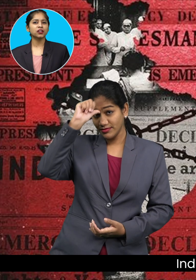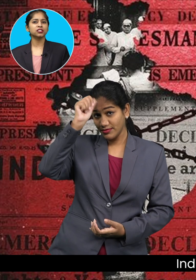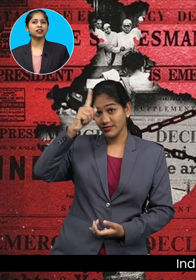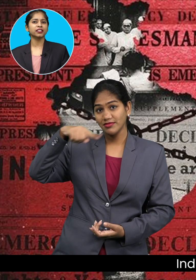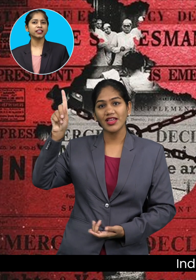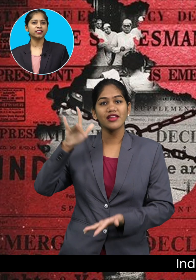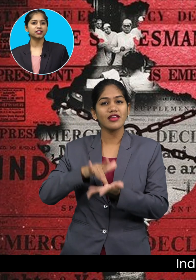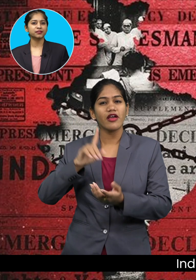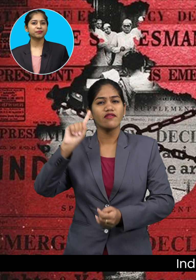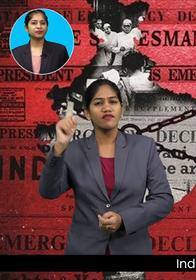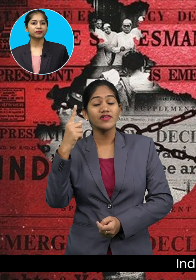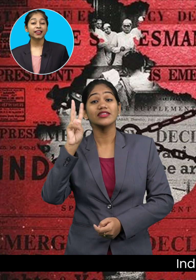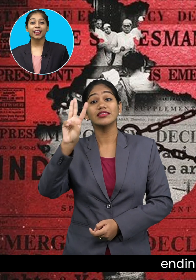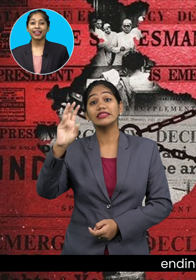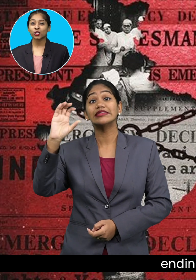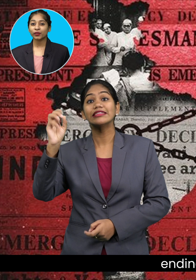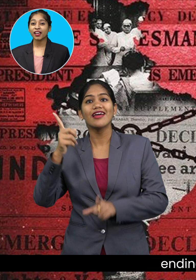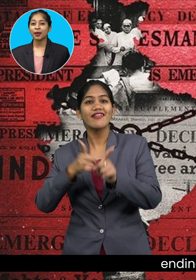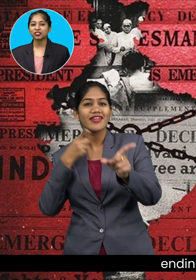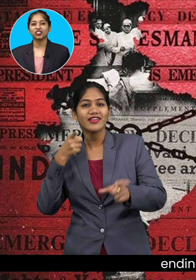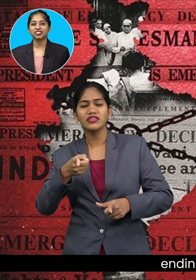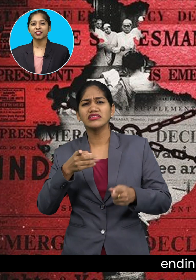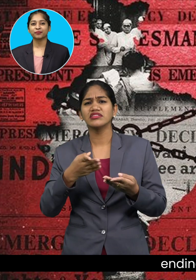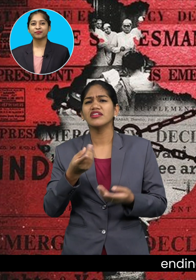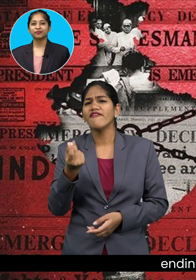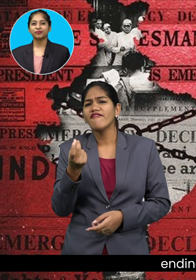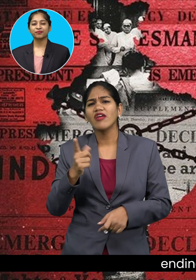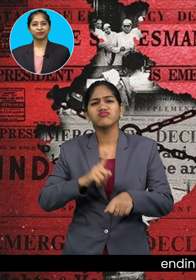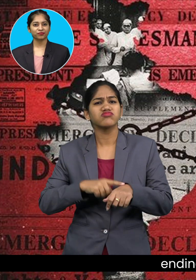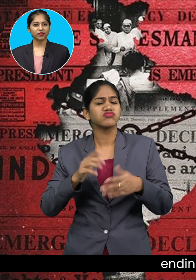India's first 30 years, ending with the emergency,